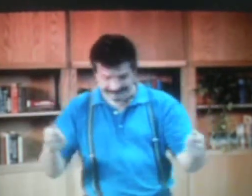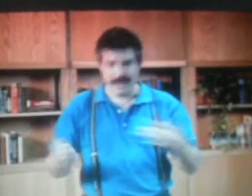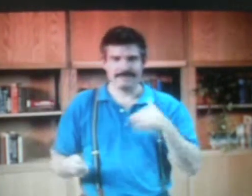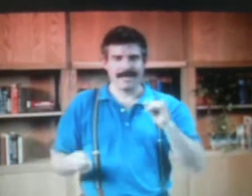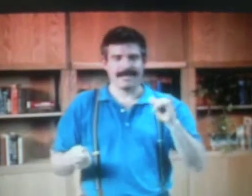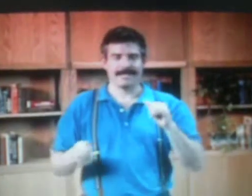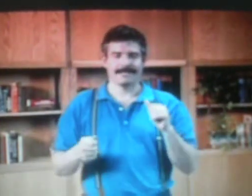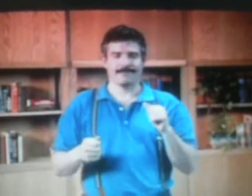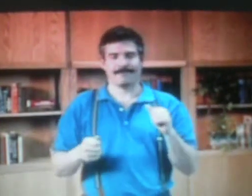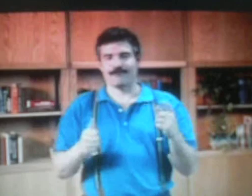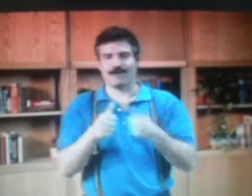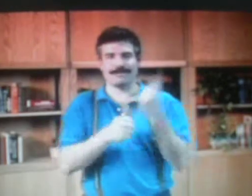map.